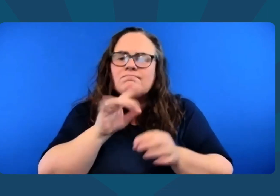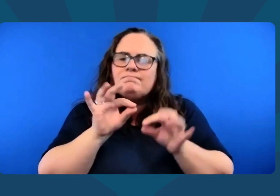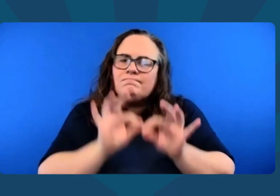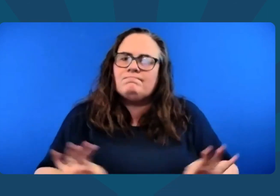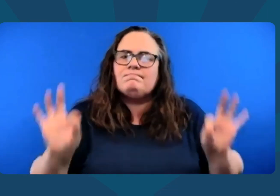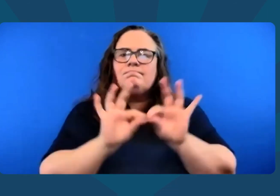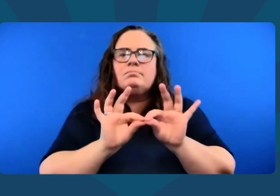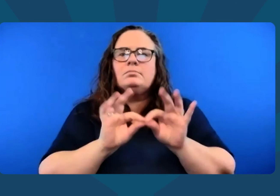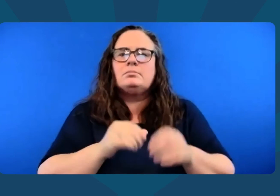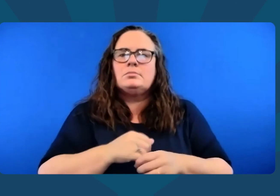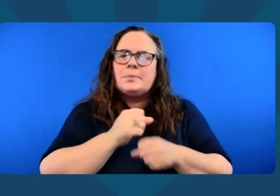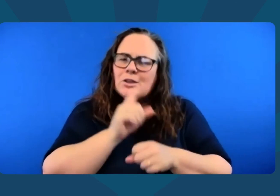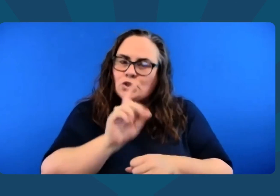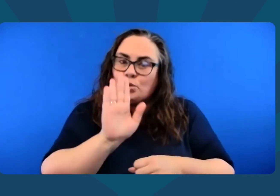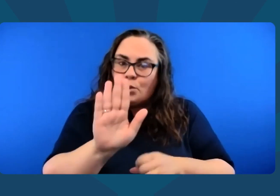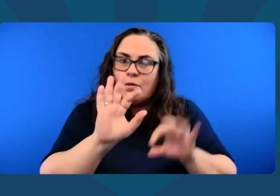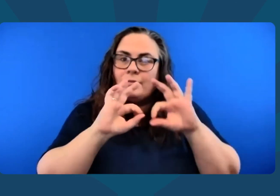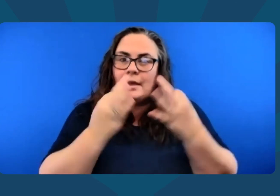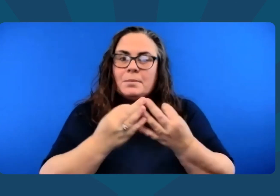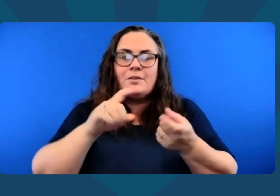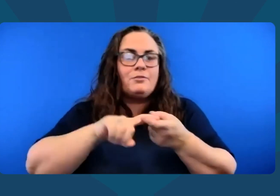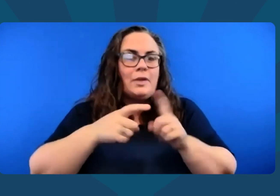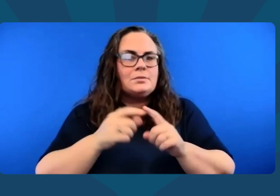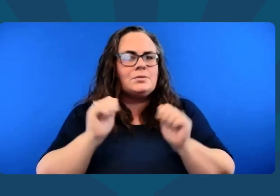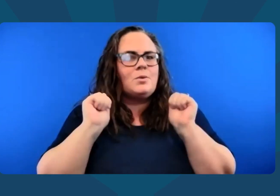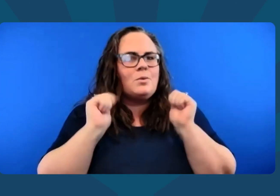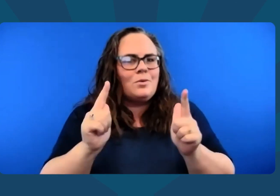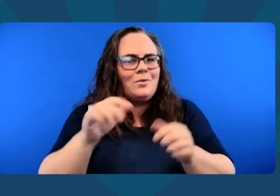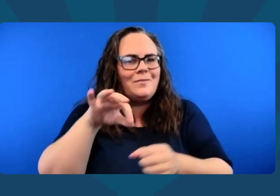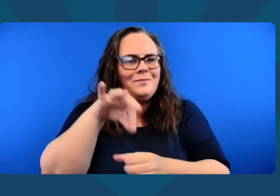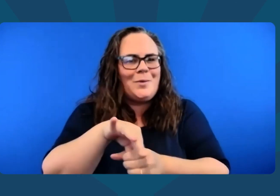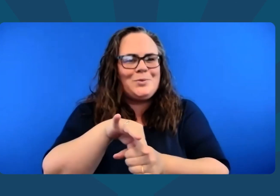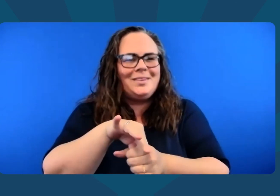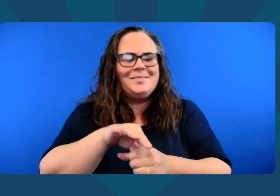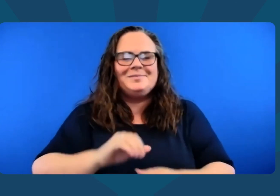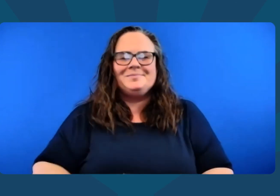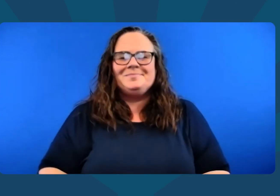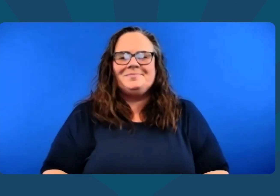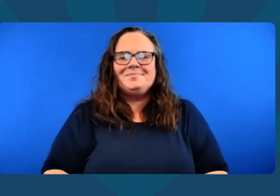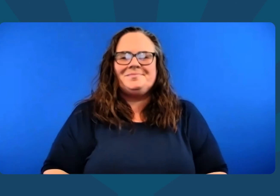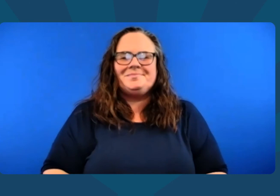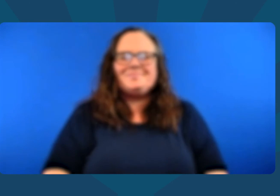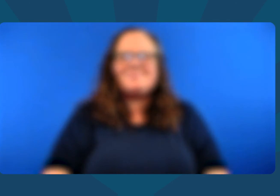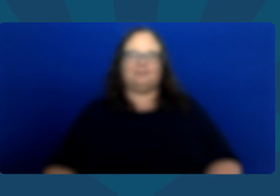This election is critical. Be sure your family and friends all vote.